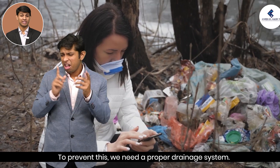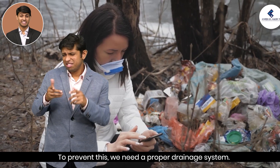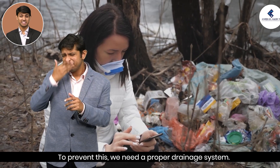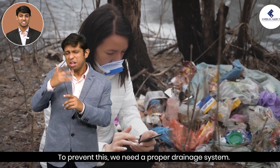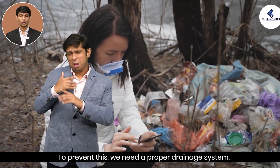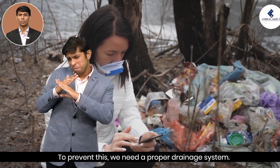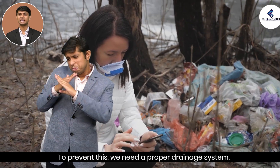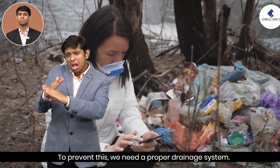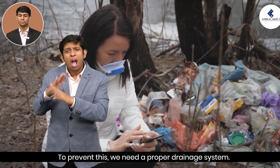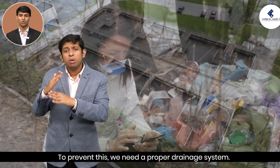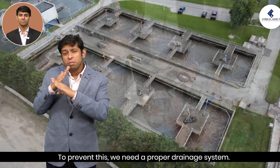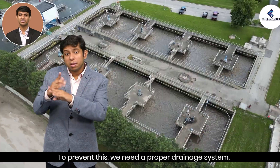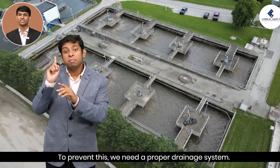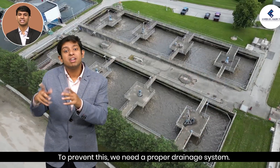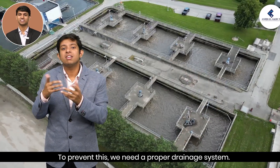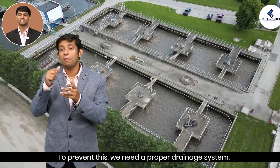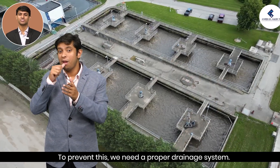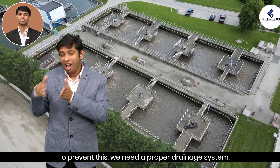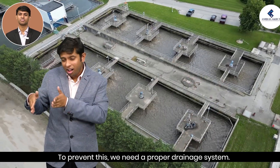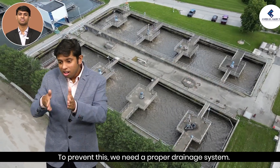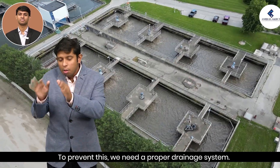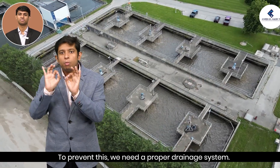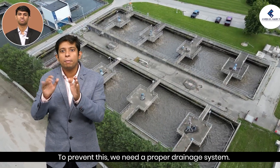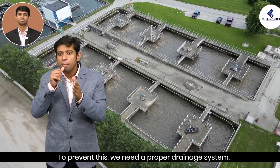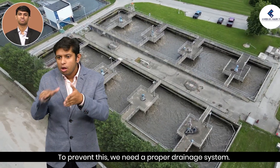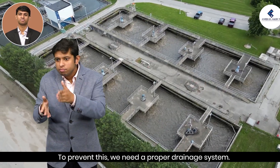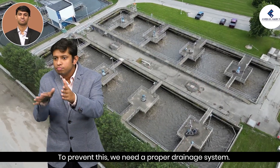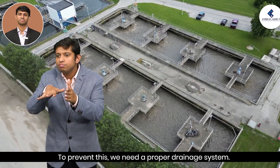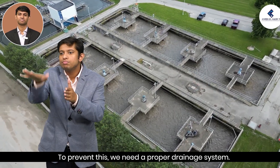To prevent this, we need a proper drainage system.